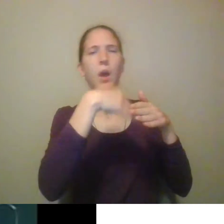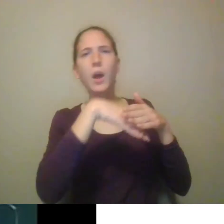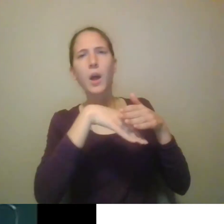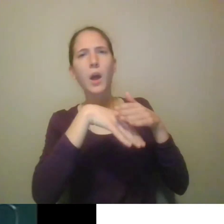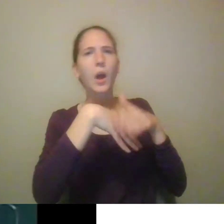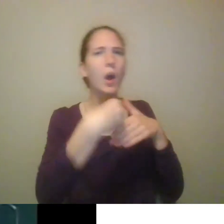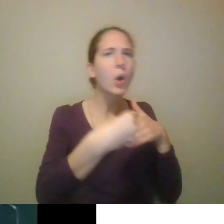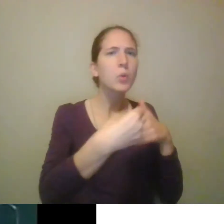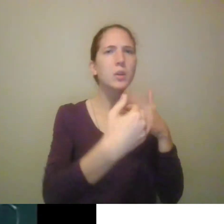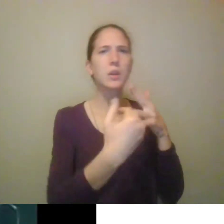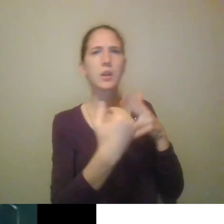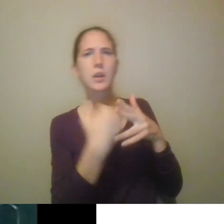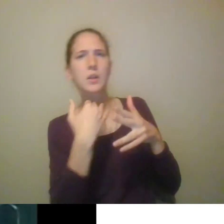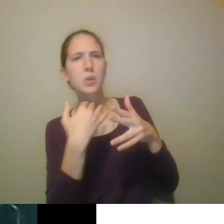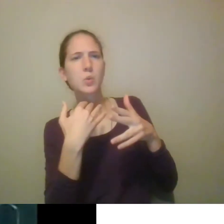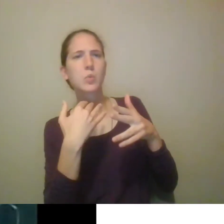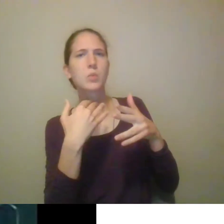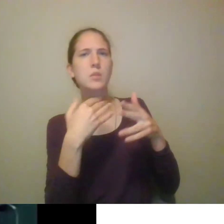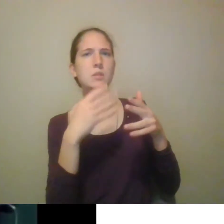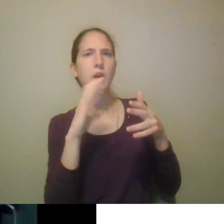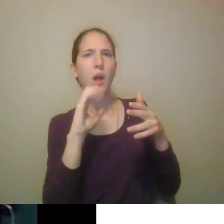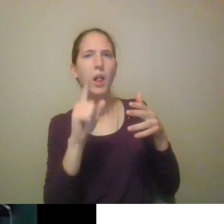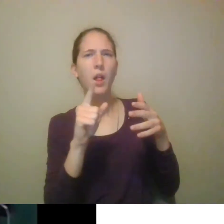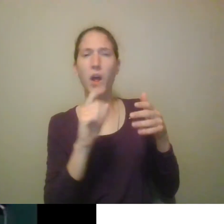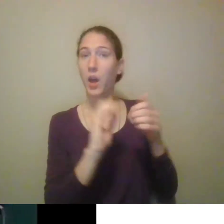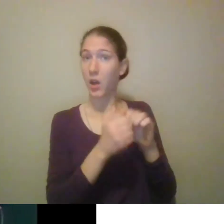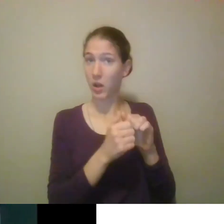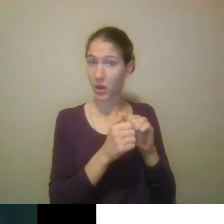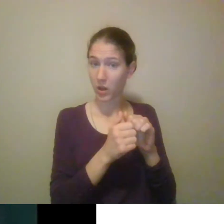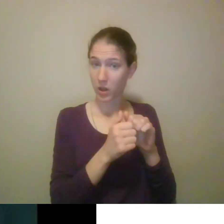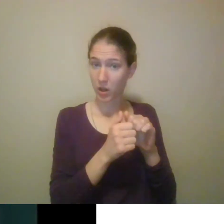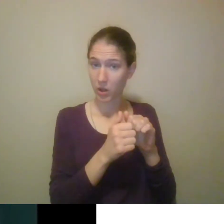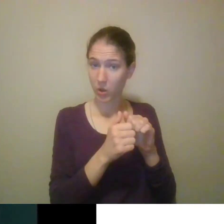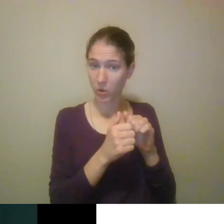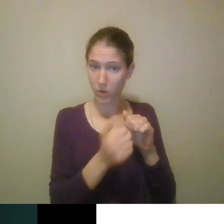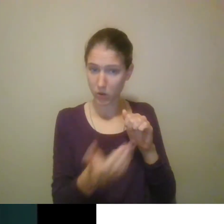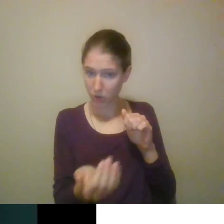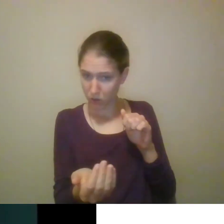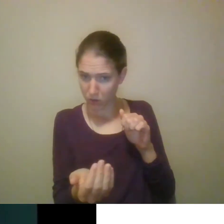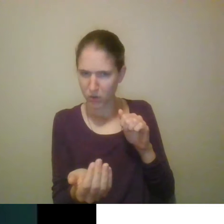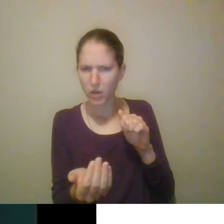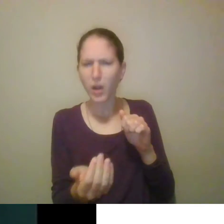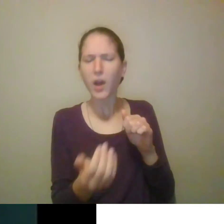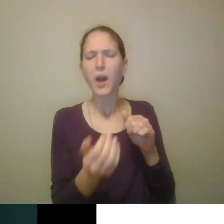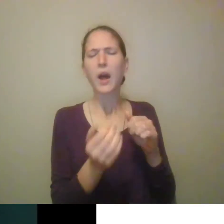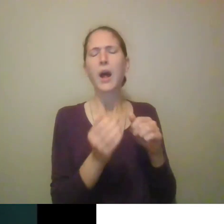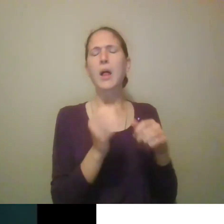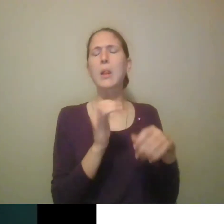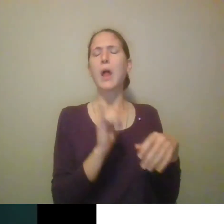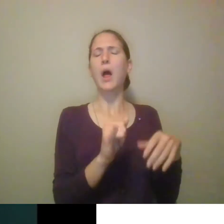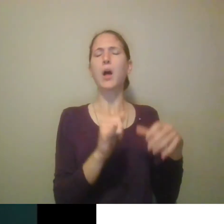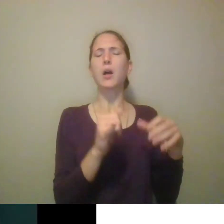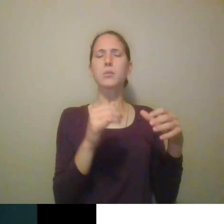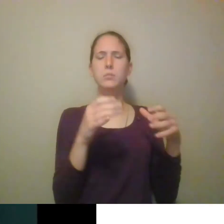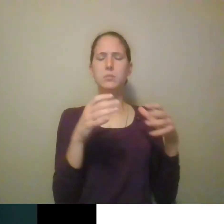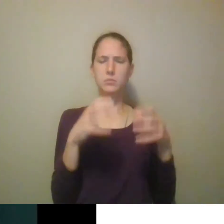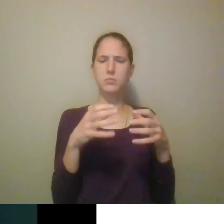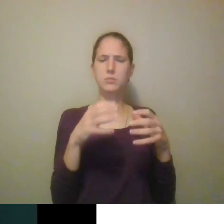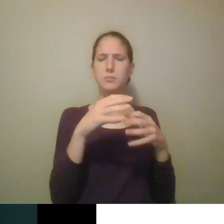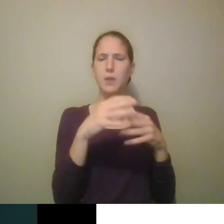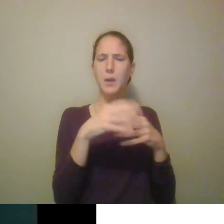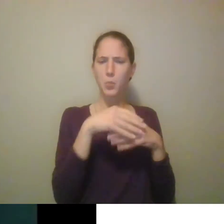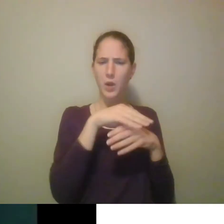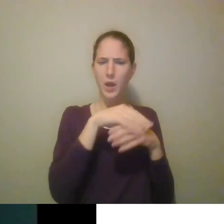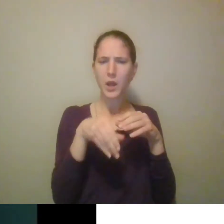right? Well, how does it do that? How can this membrane